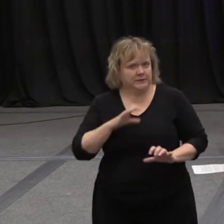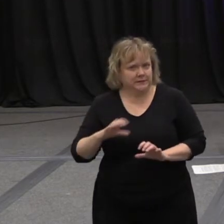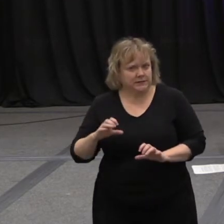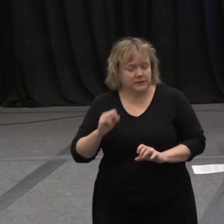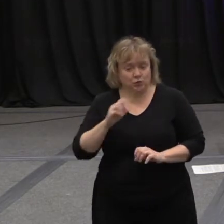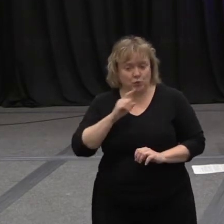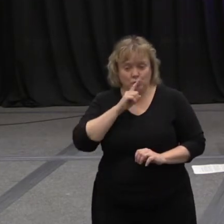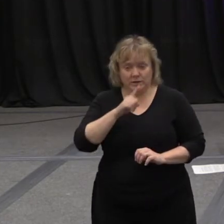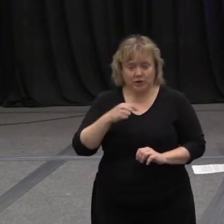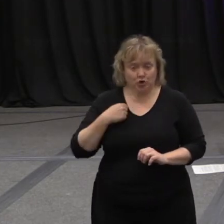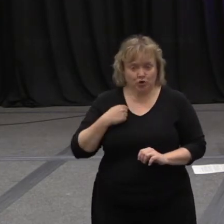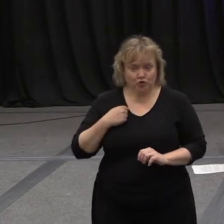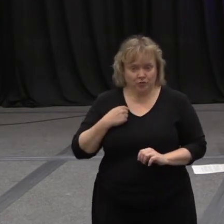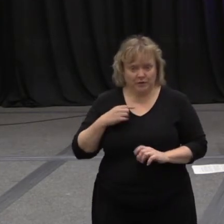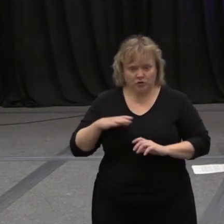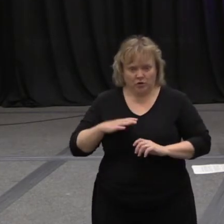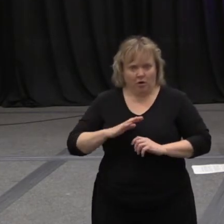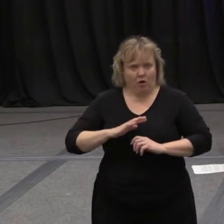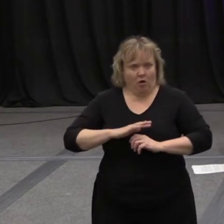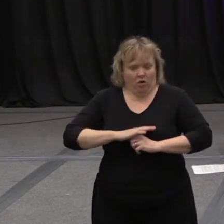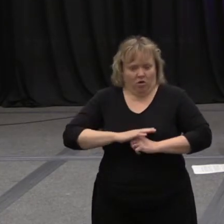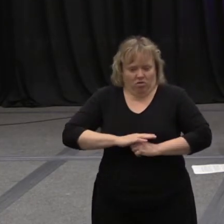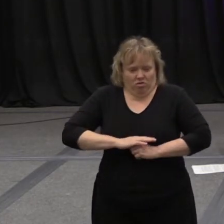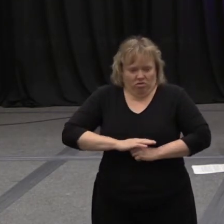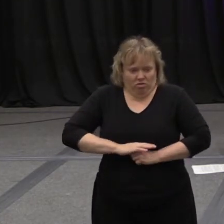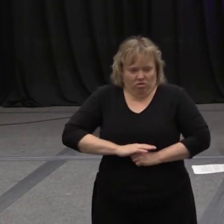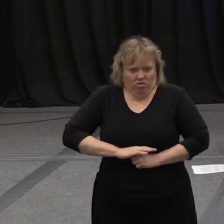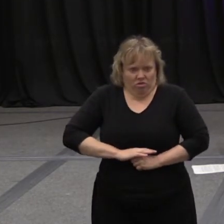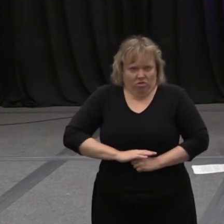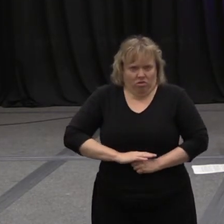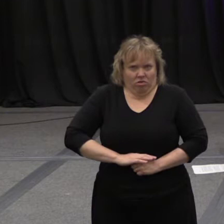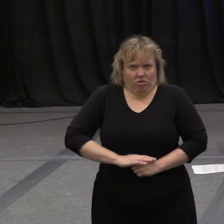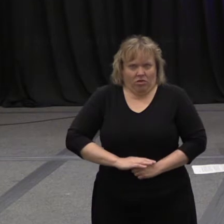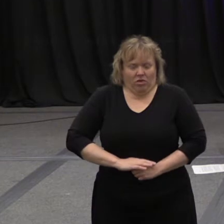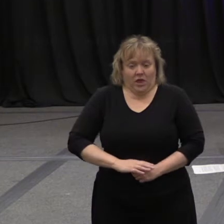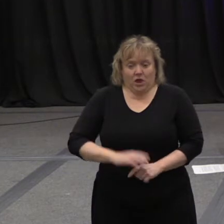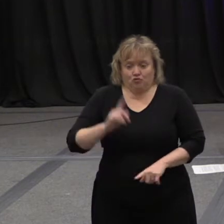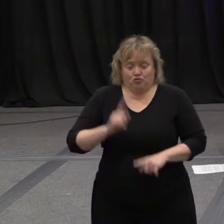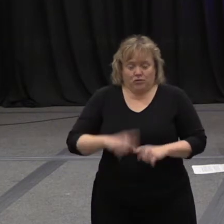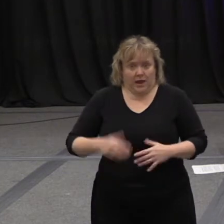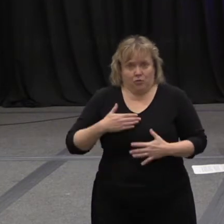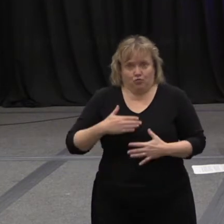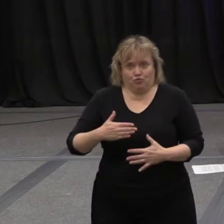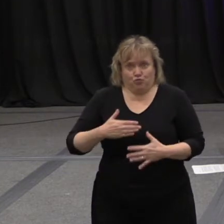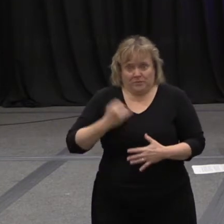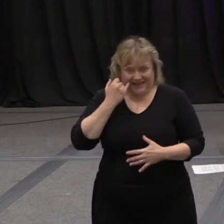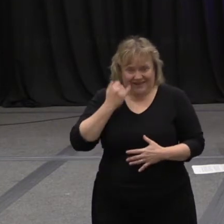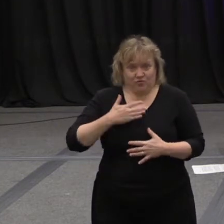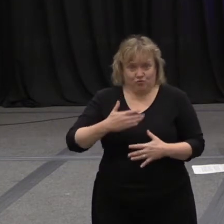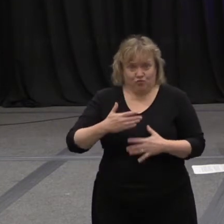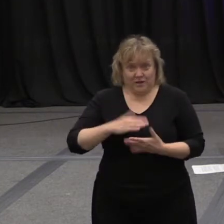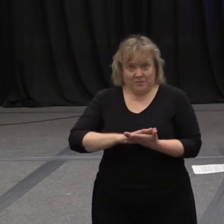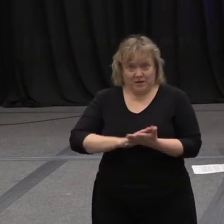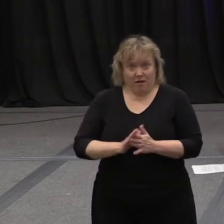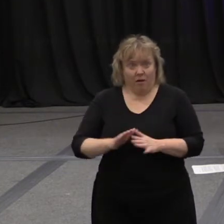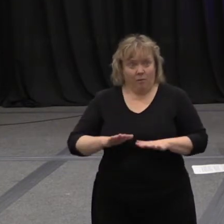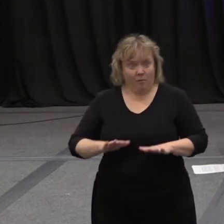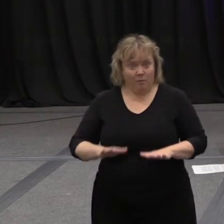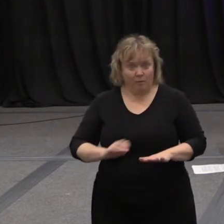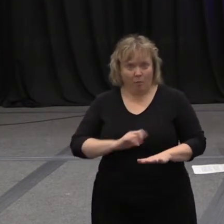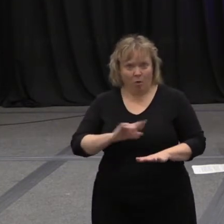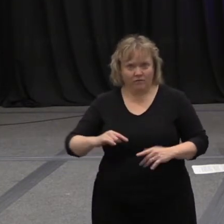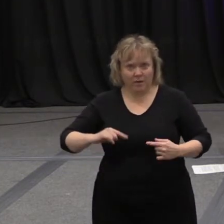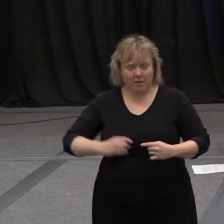breathe, because you cannot accept how much pain you're in or how much rage you feel or how lonely you are, all the strong feelings. So you got to just start with little